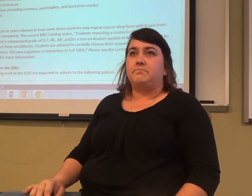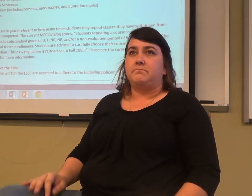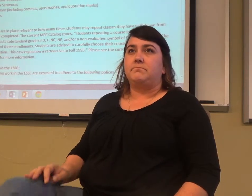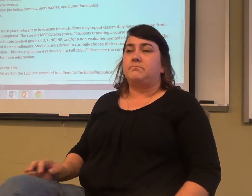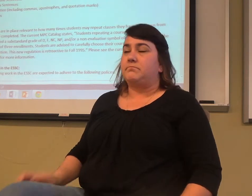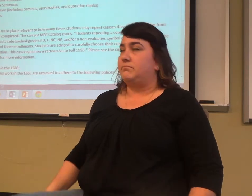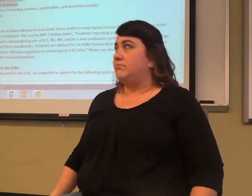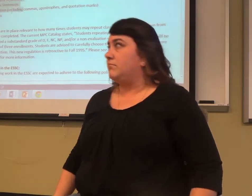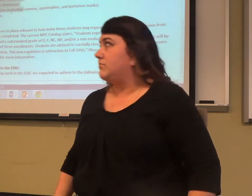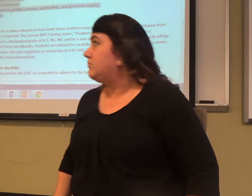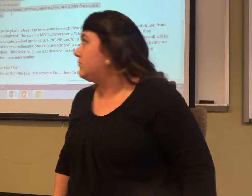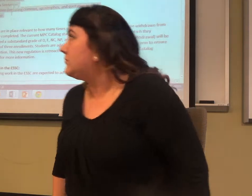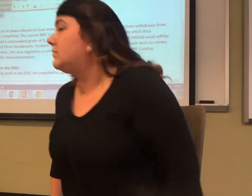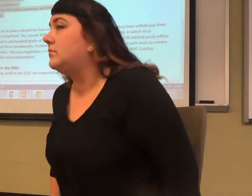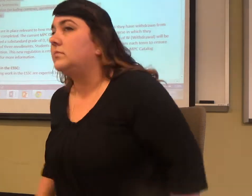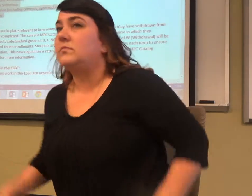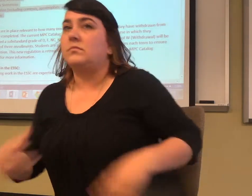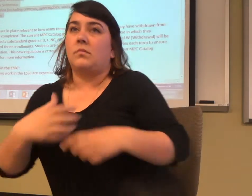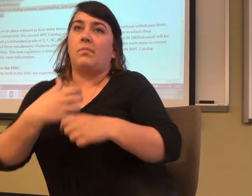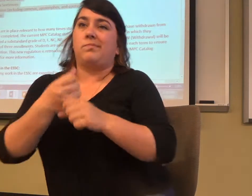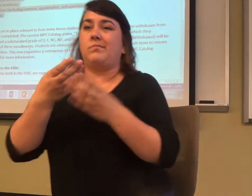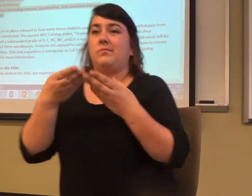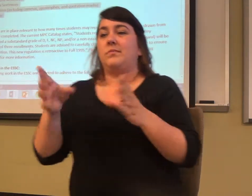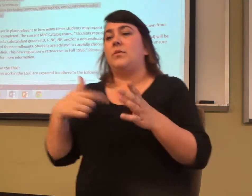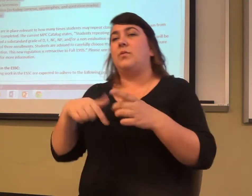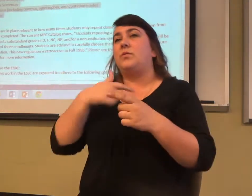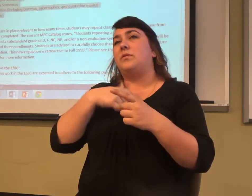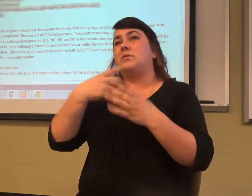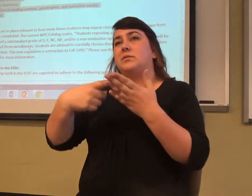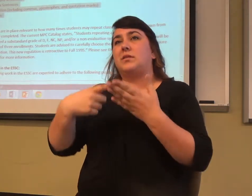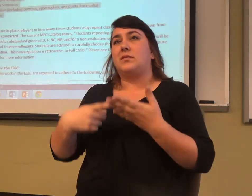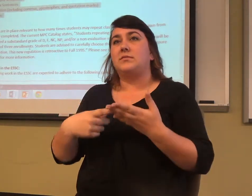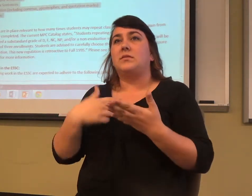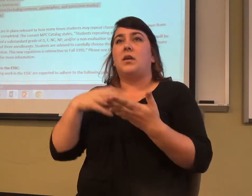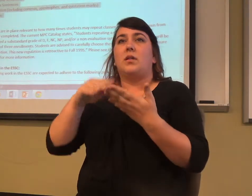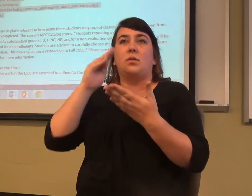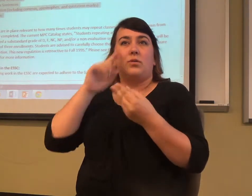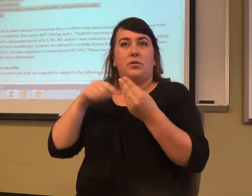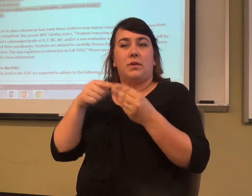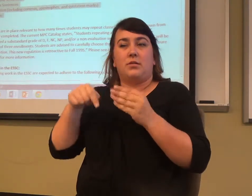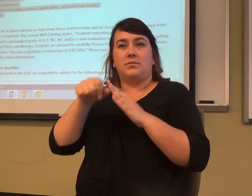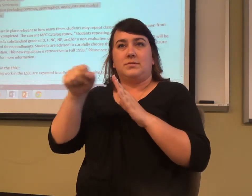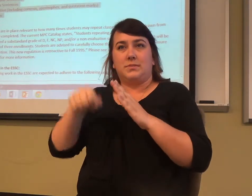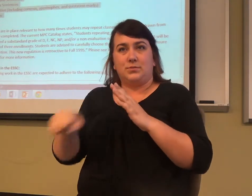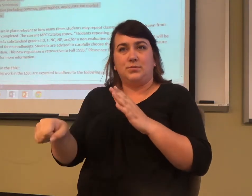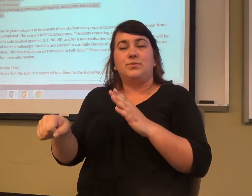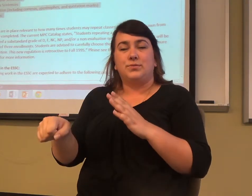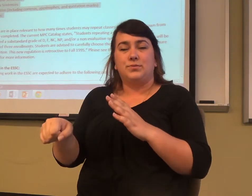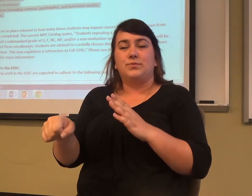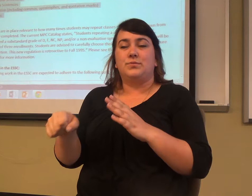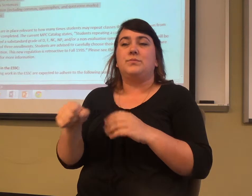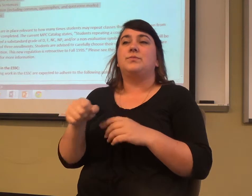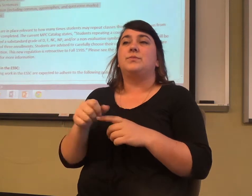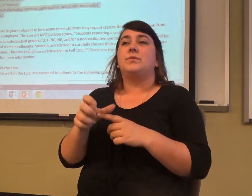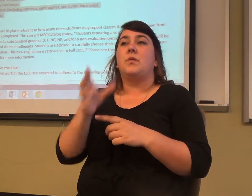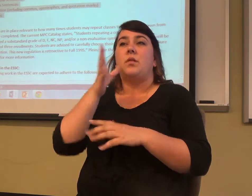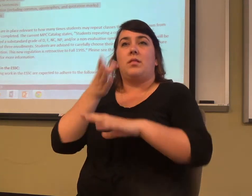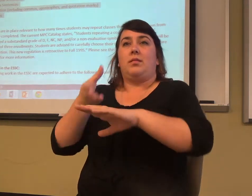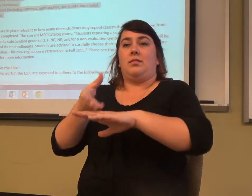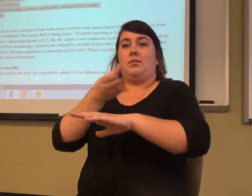Here's a brief overview of what we'll be talking about and learning about this semester. We're going to be improving our proofreading